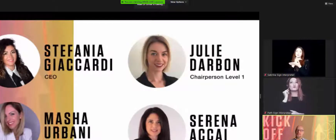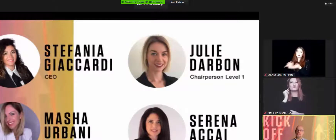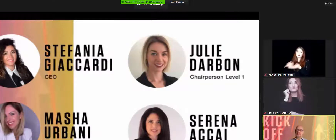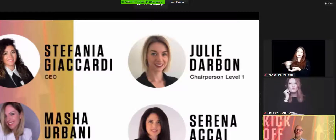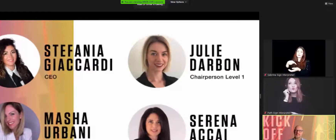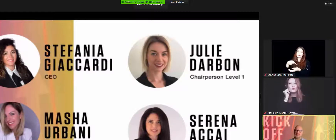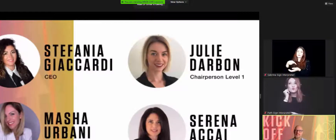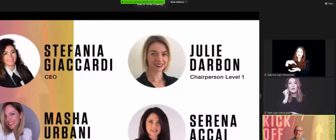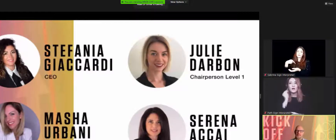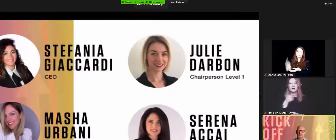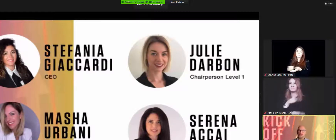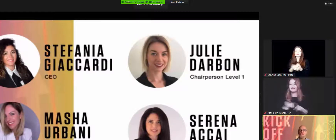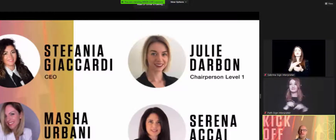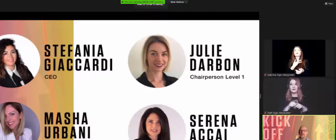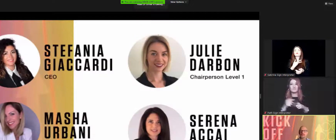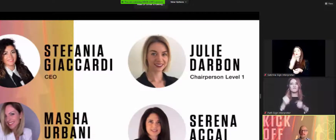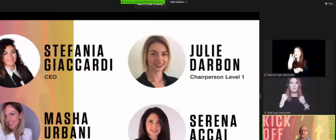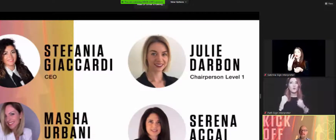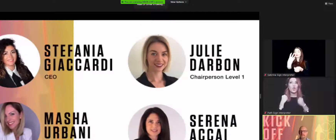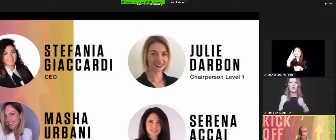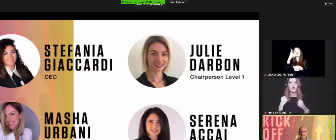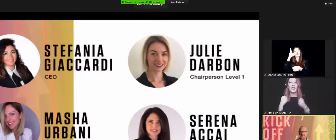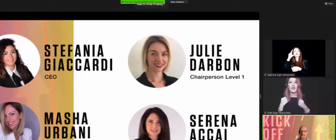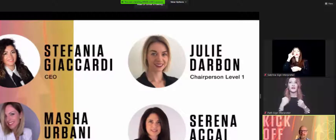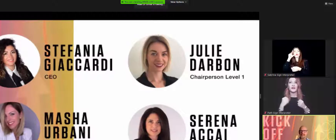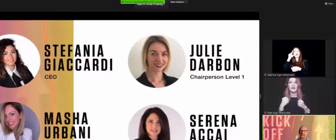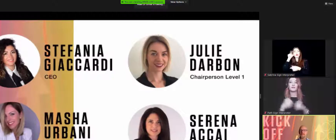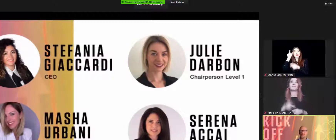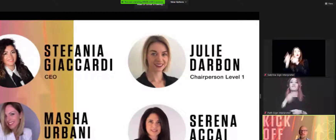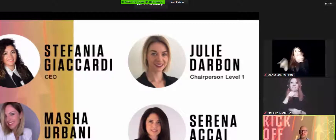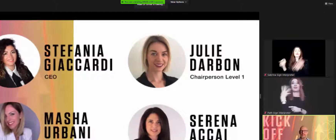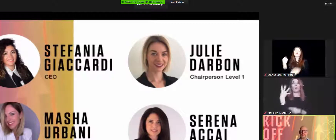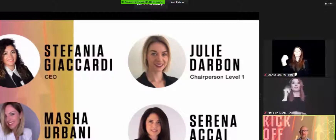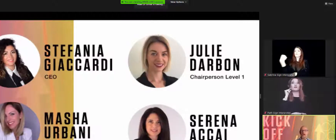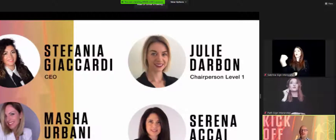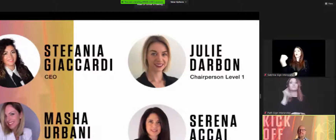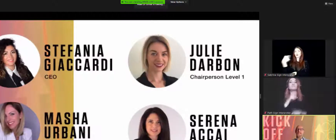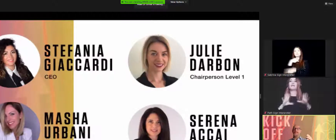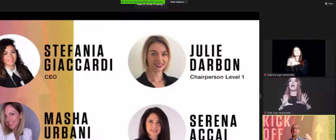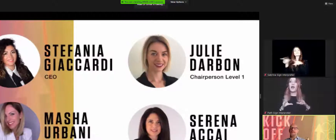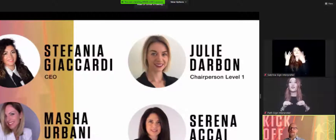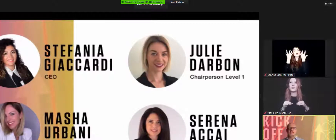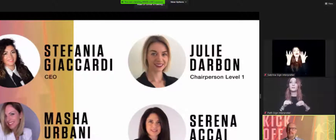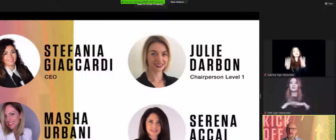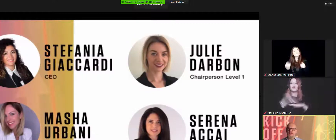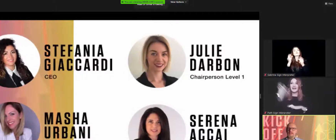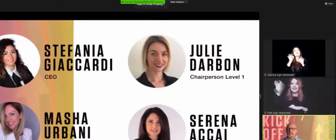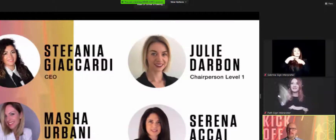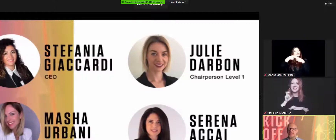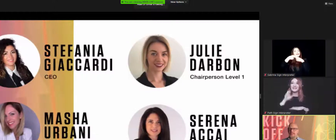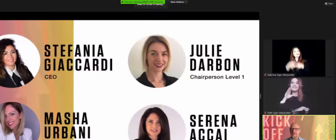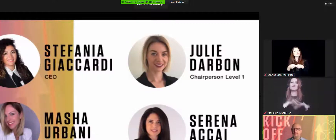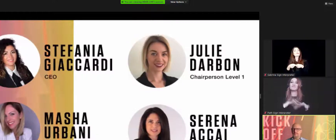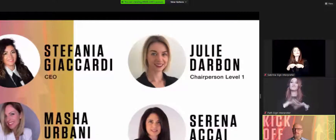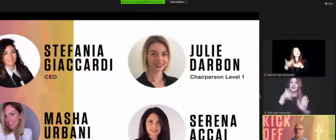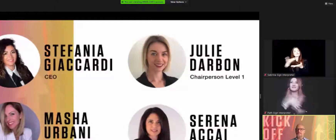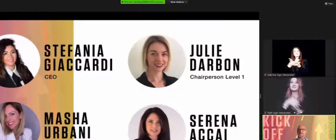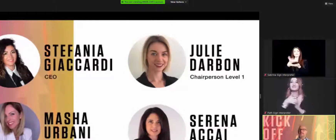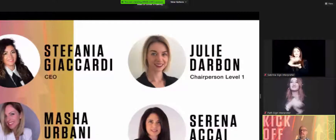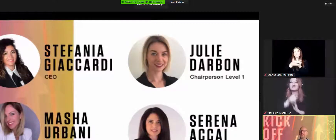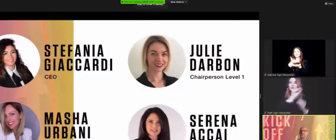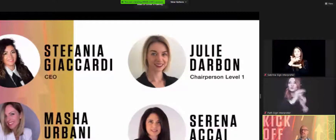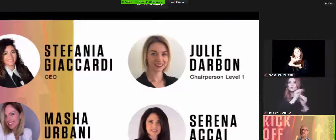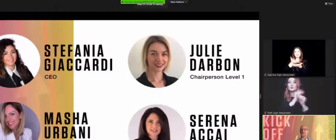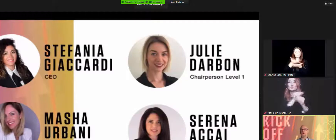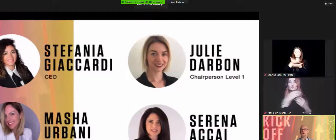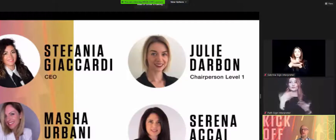accept to do a testimonial during the meeting and the training. On one side, I have Stefania Giacardi.